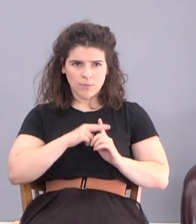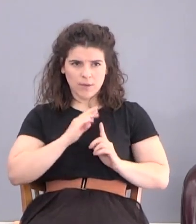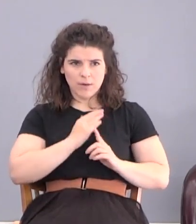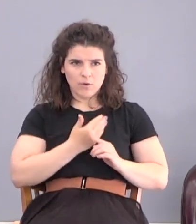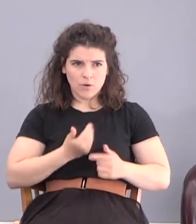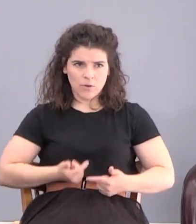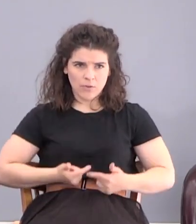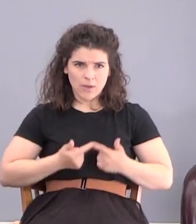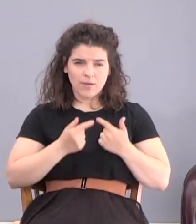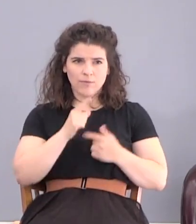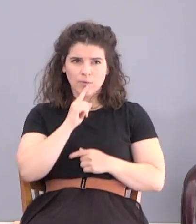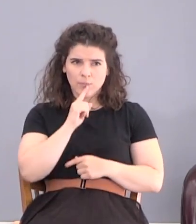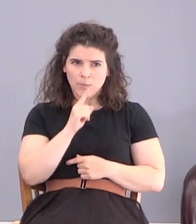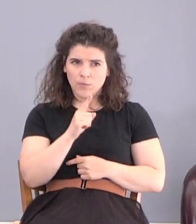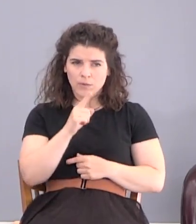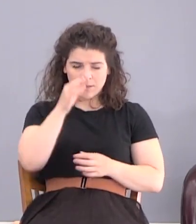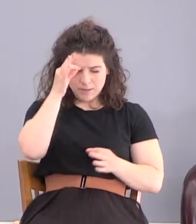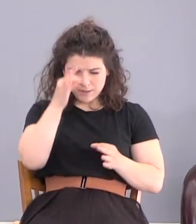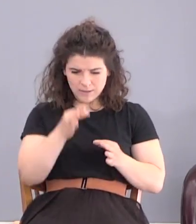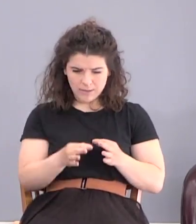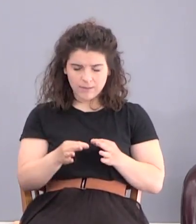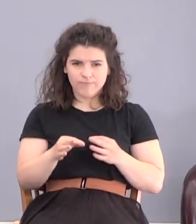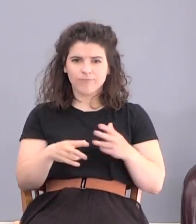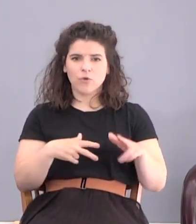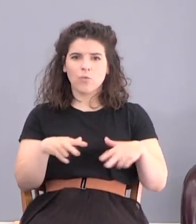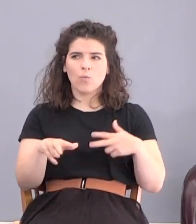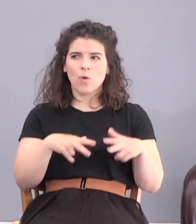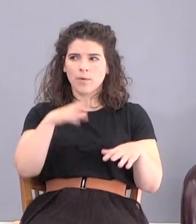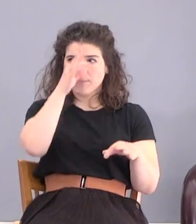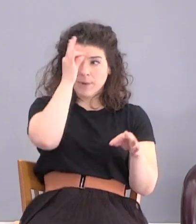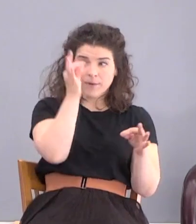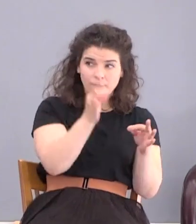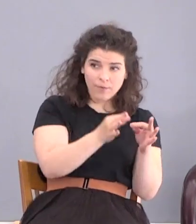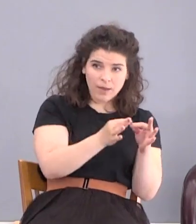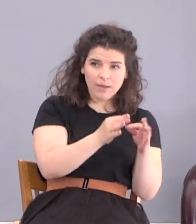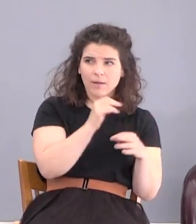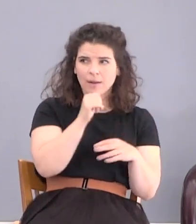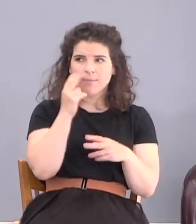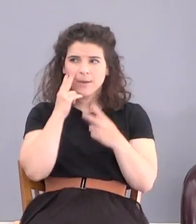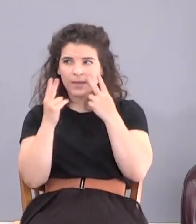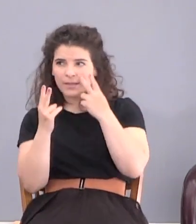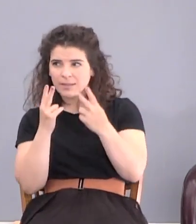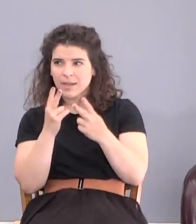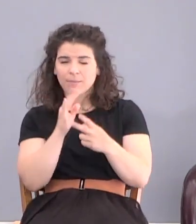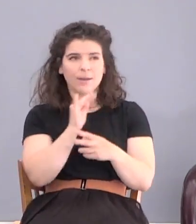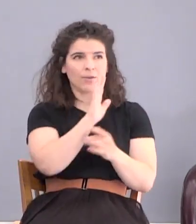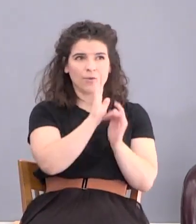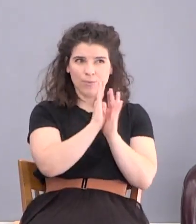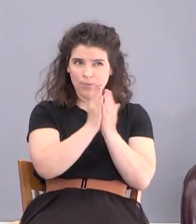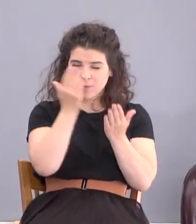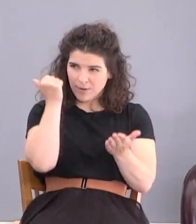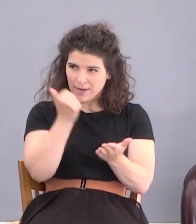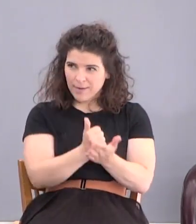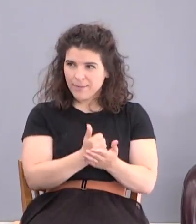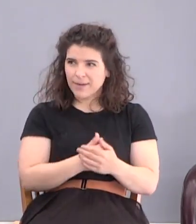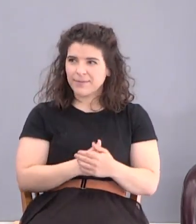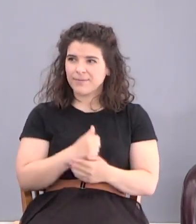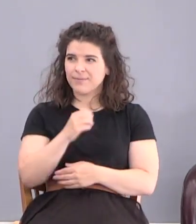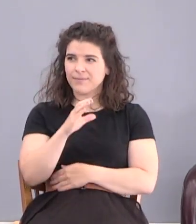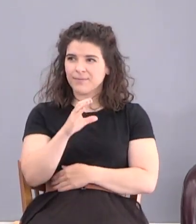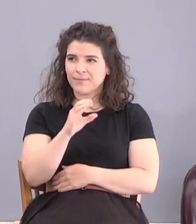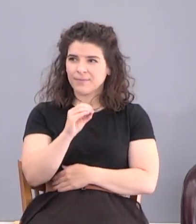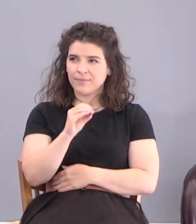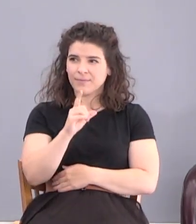and that we choose to walk by faith and not by sight and walk by your word. Amen. So in Colossians chapter